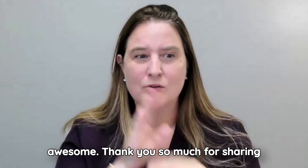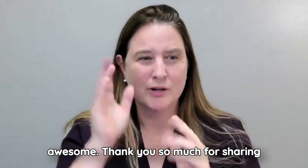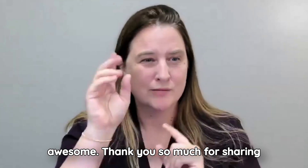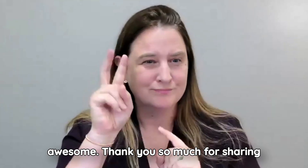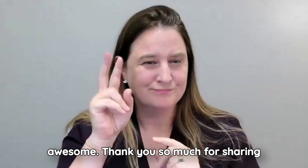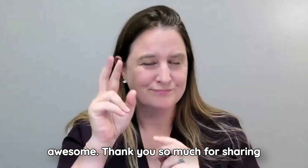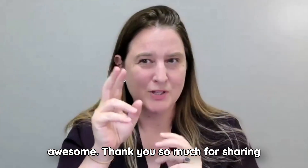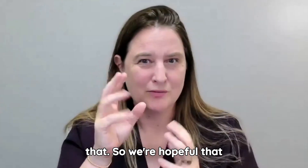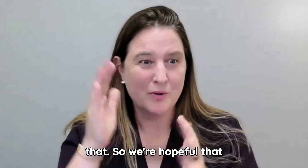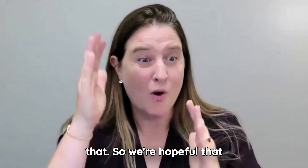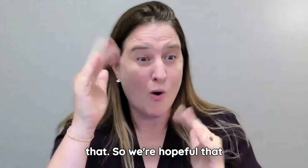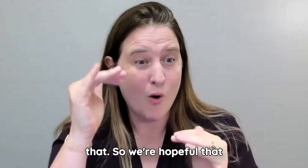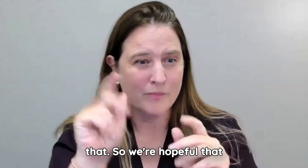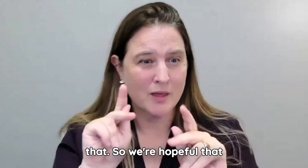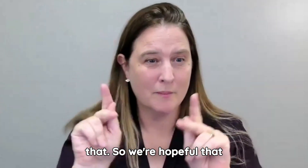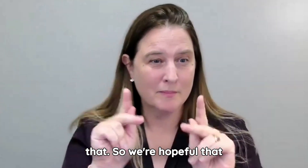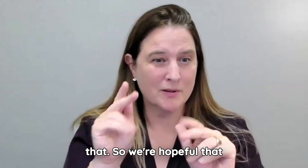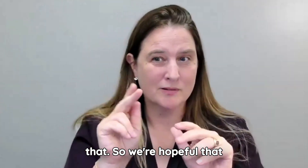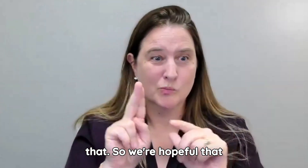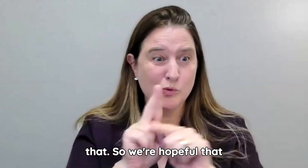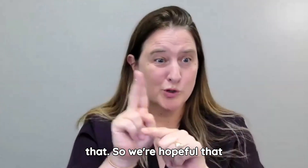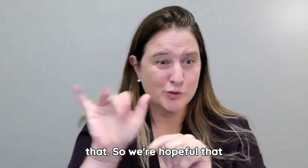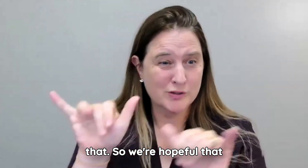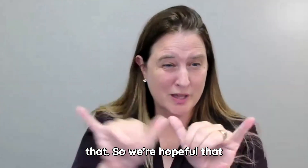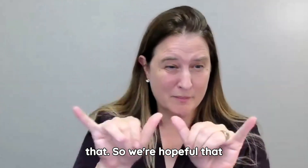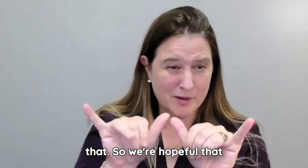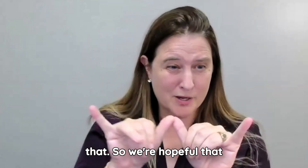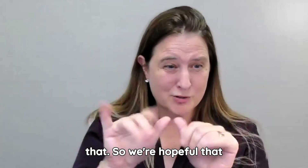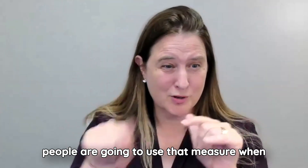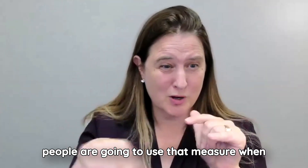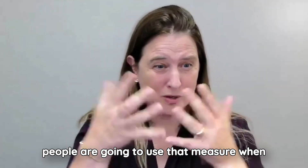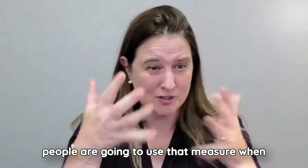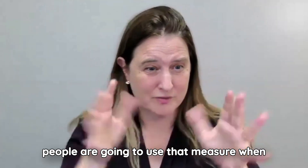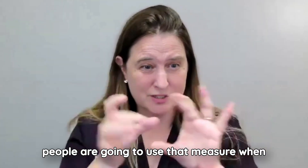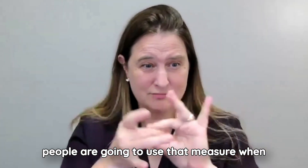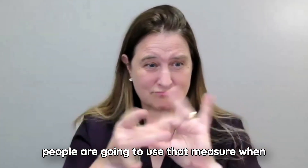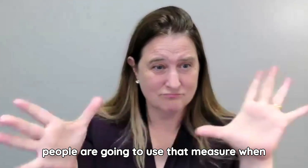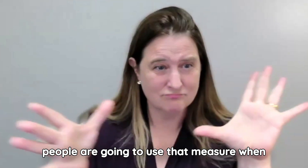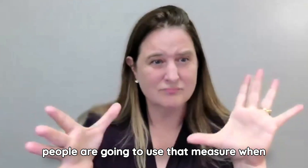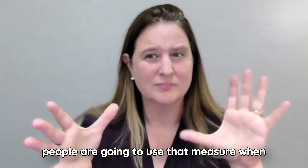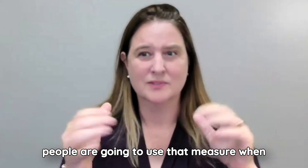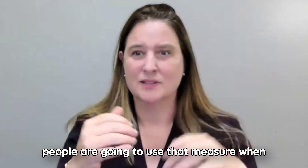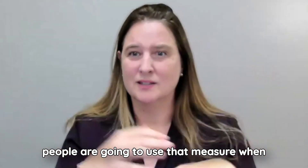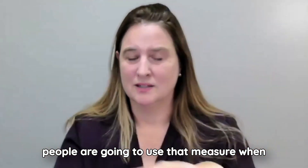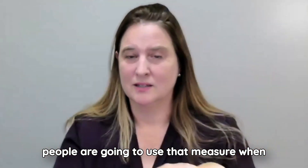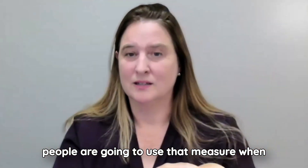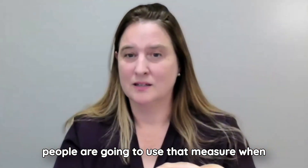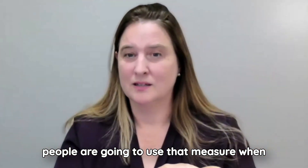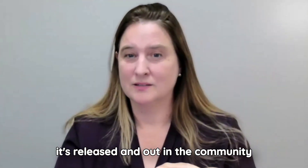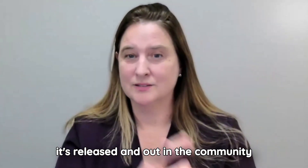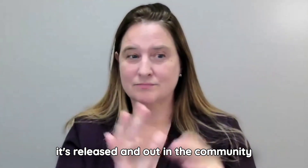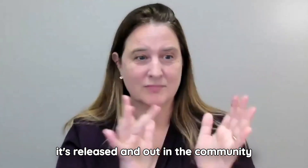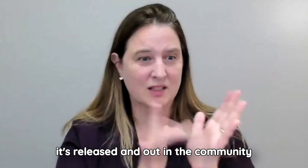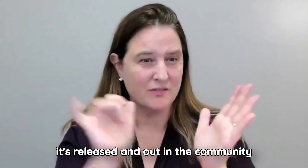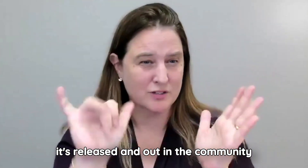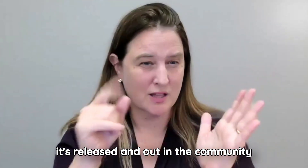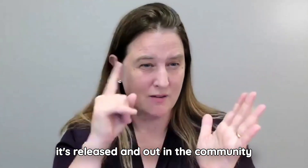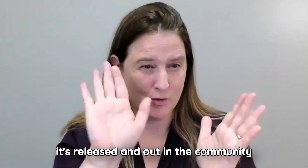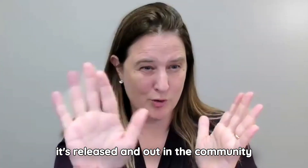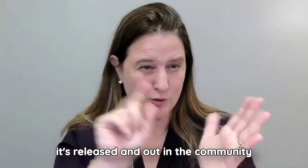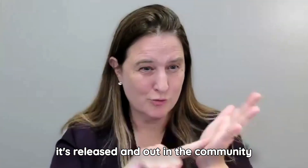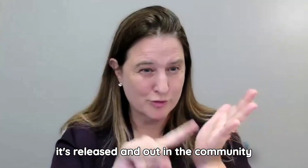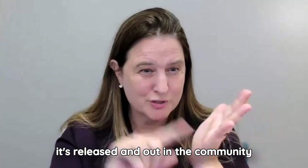you so much for sharing that. So we're hopeful that people are going to use that measure when it's released and out in